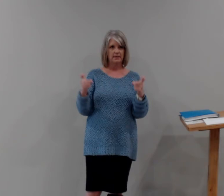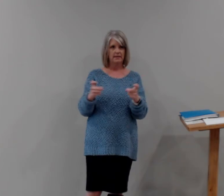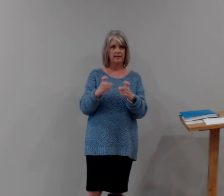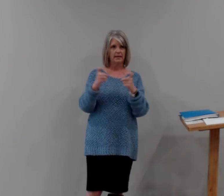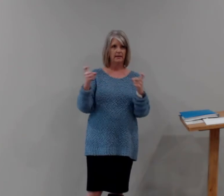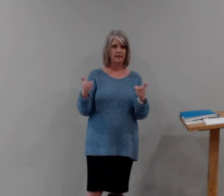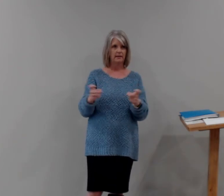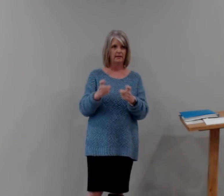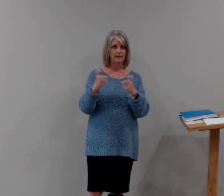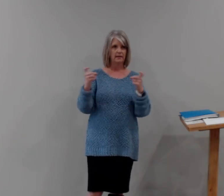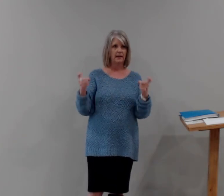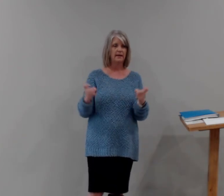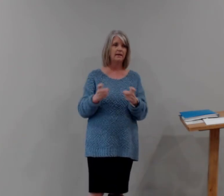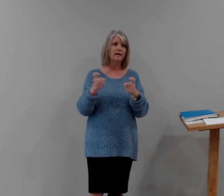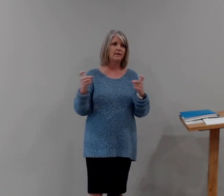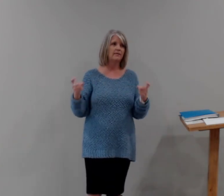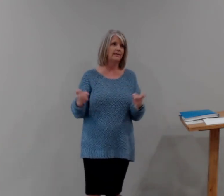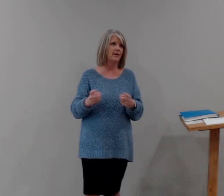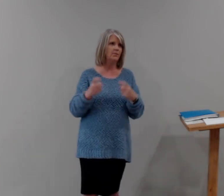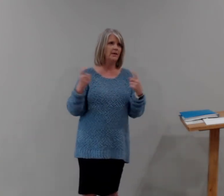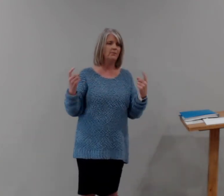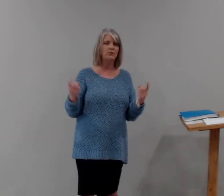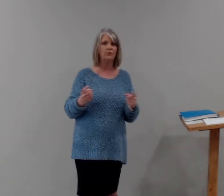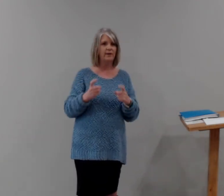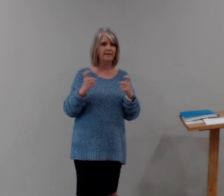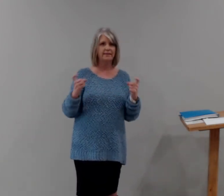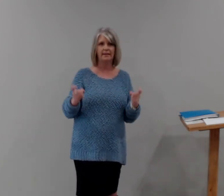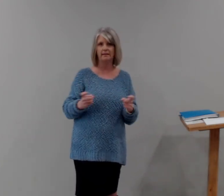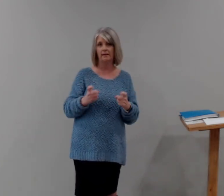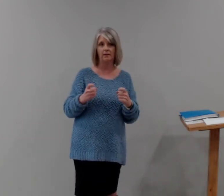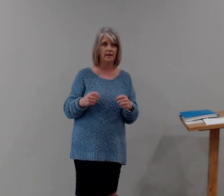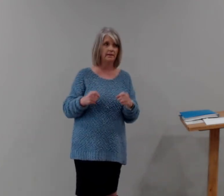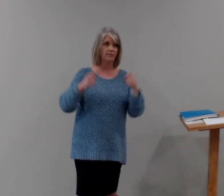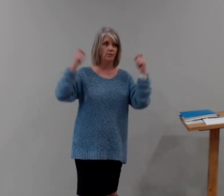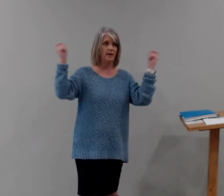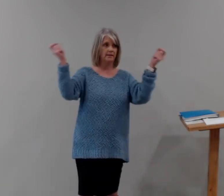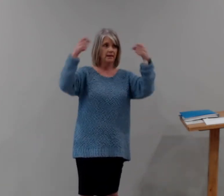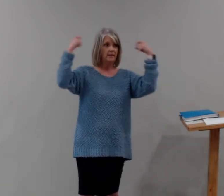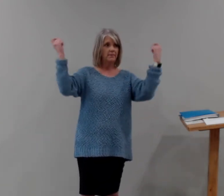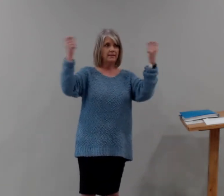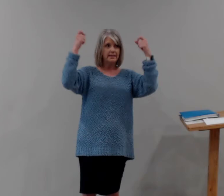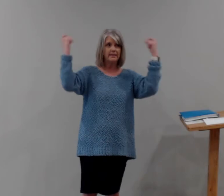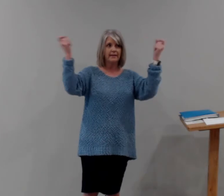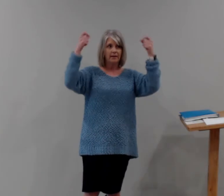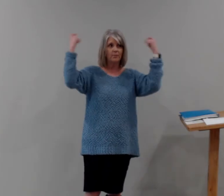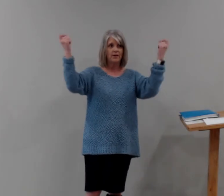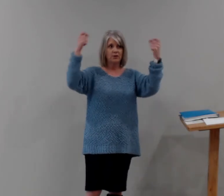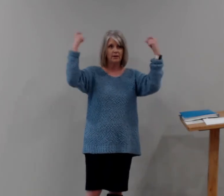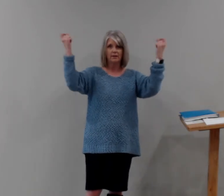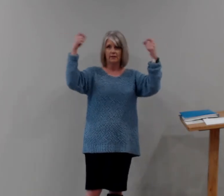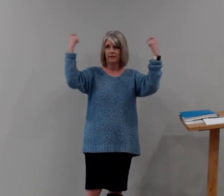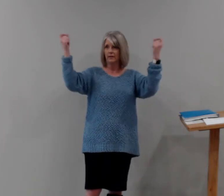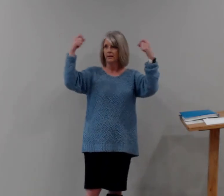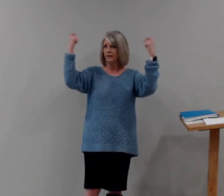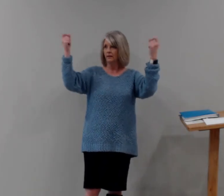Sin. And other people, you'll find sin done a lot of different ways. This is celebration. Okay,